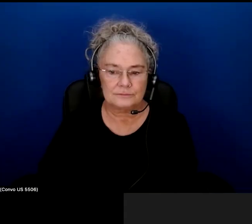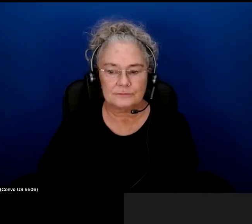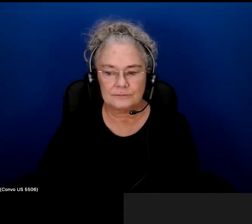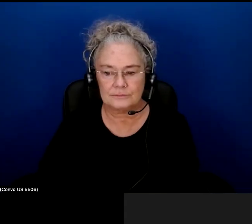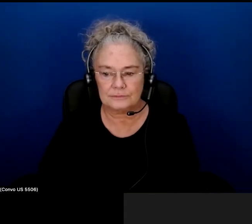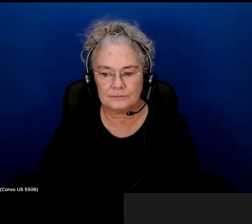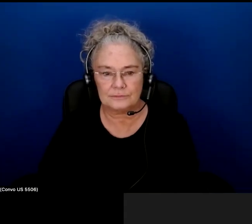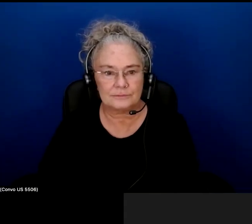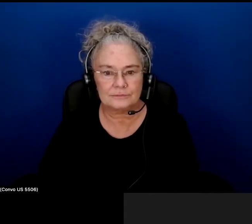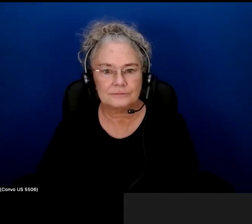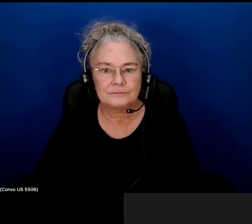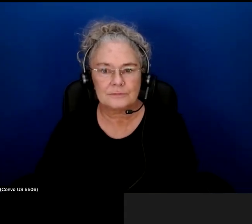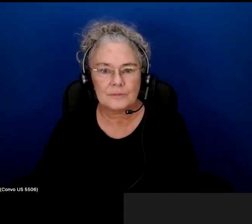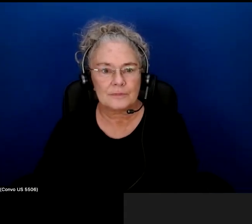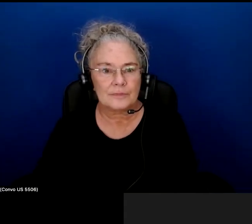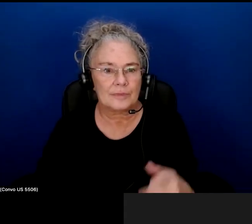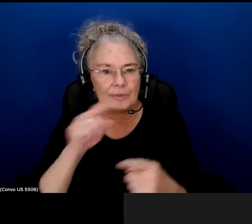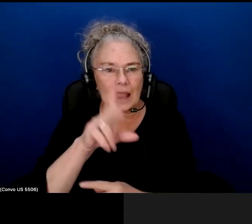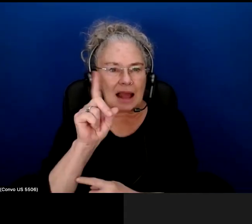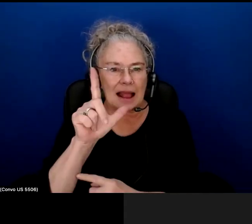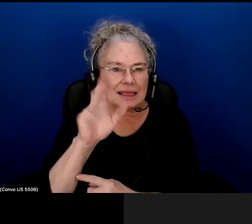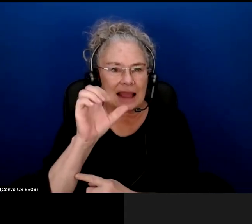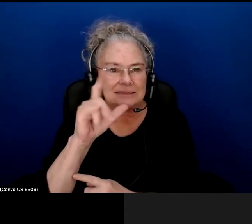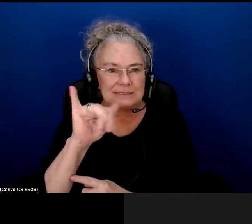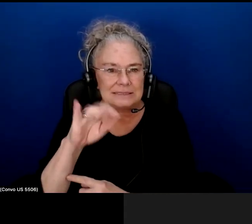I believe we have Leslie up next.